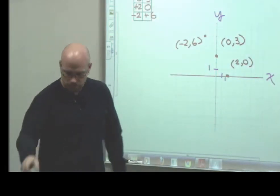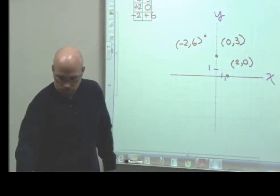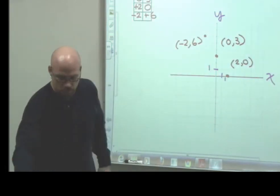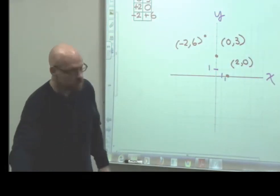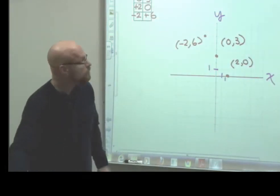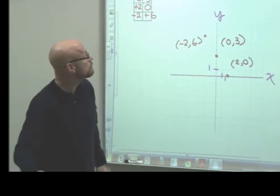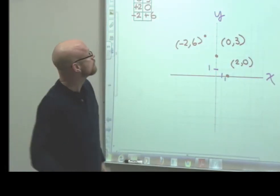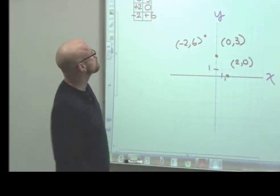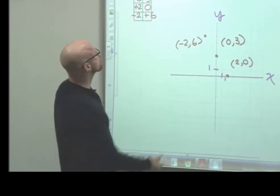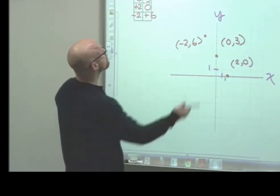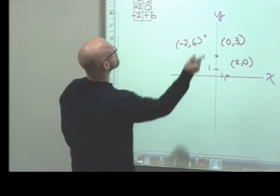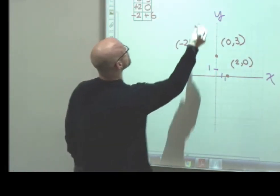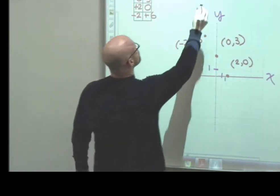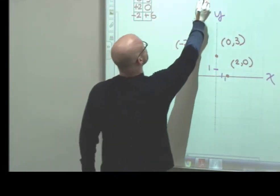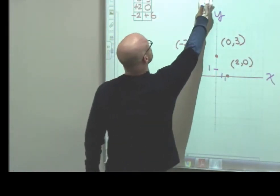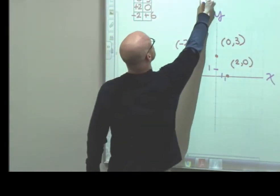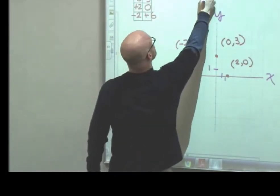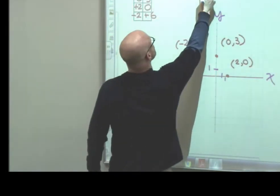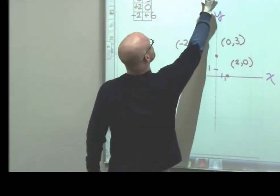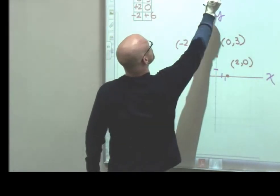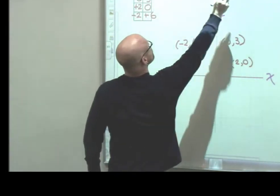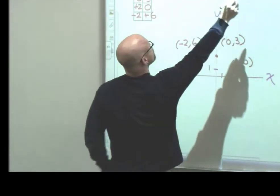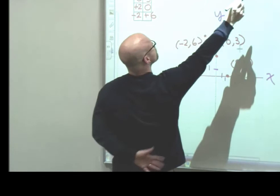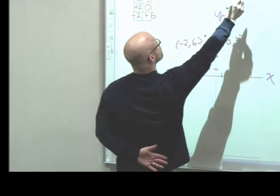And that means our answers are correct.